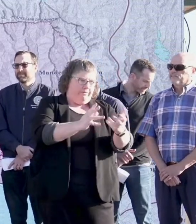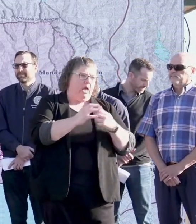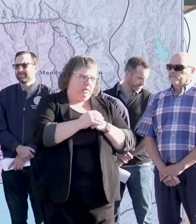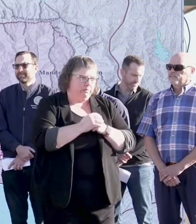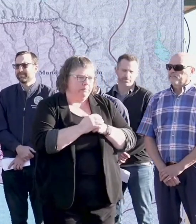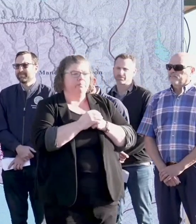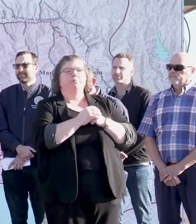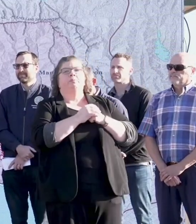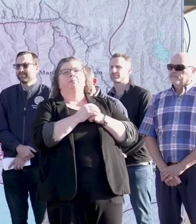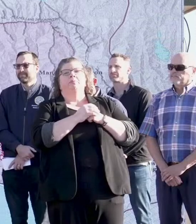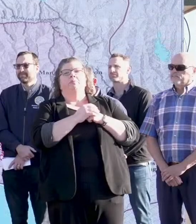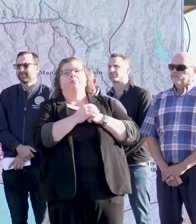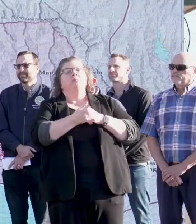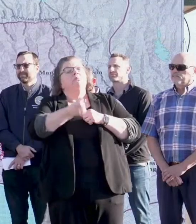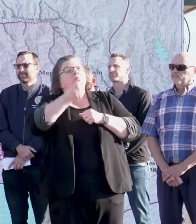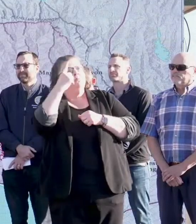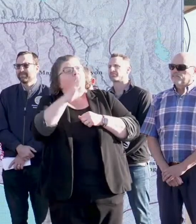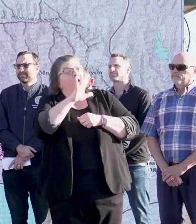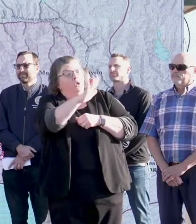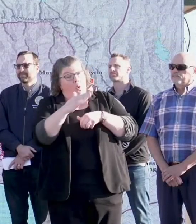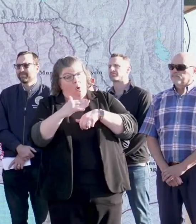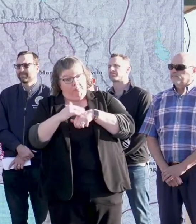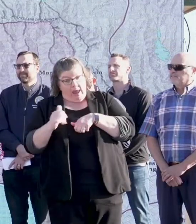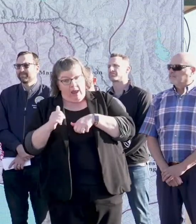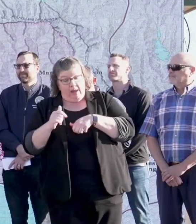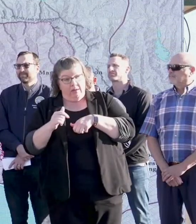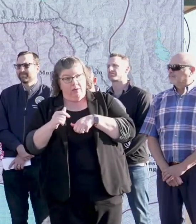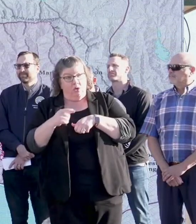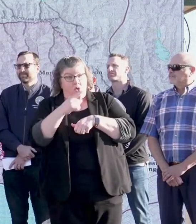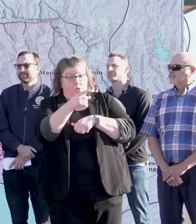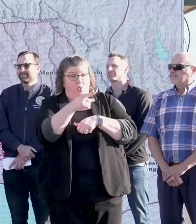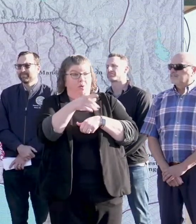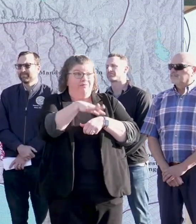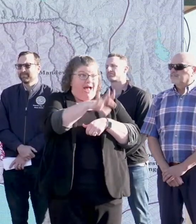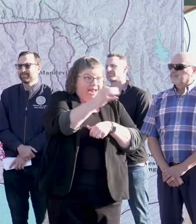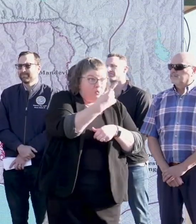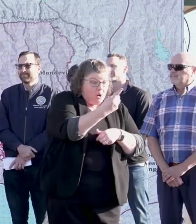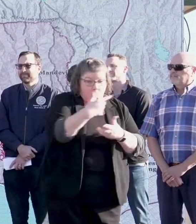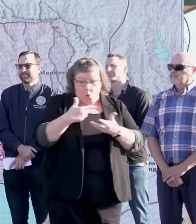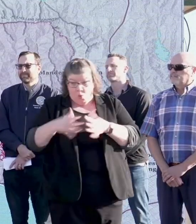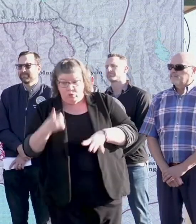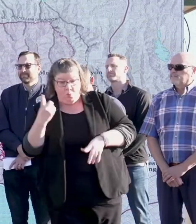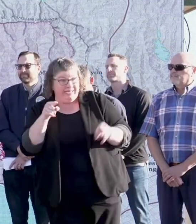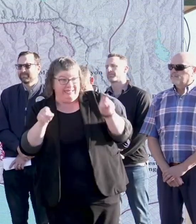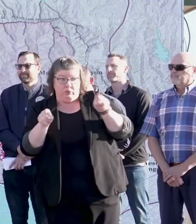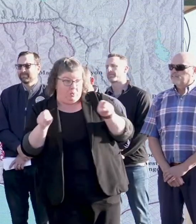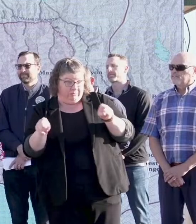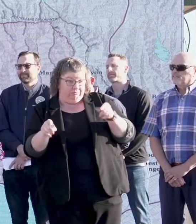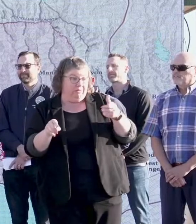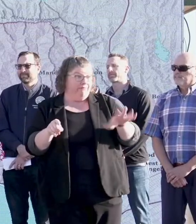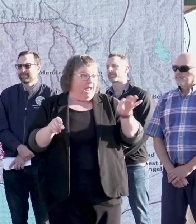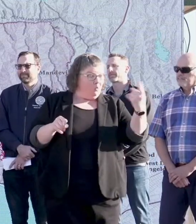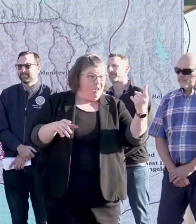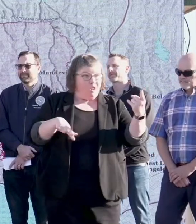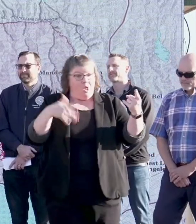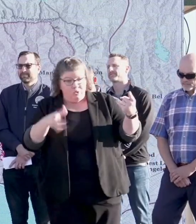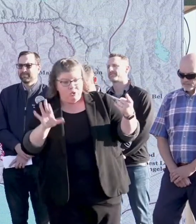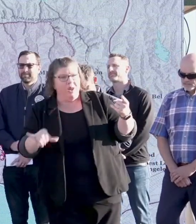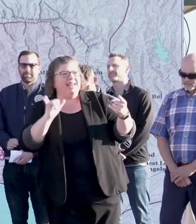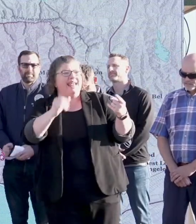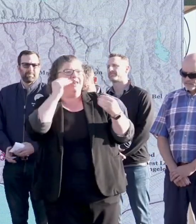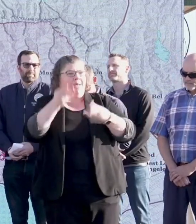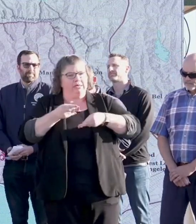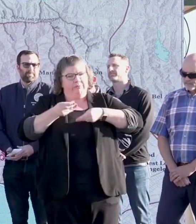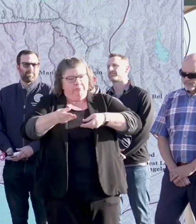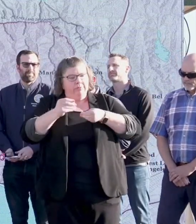Additionally, if you're found pet or you lose a pet, lost a pet, if you found a pet or lost a pet, please enter the information